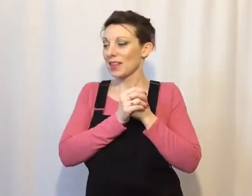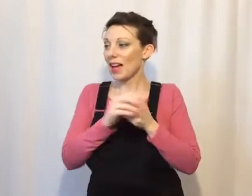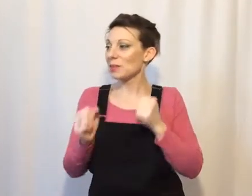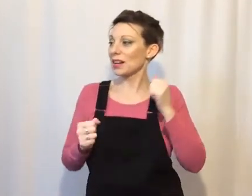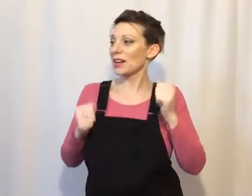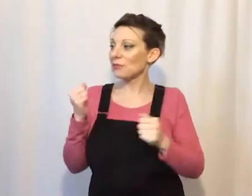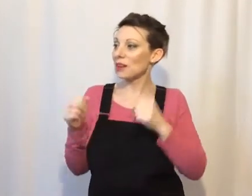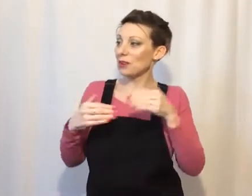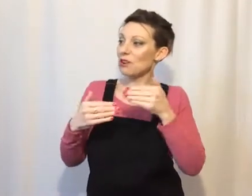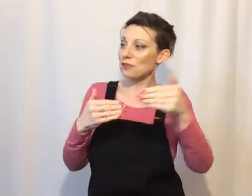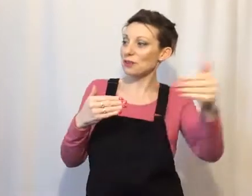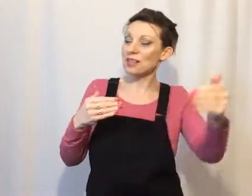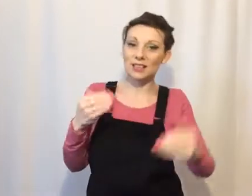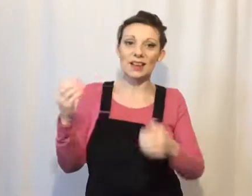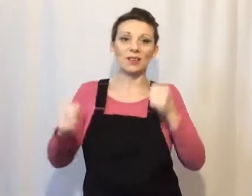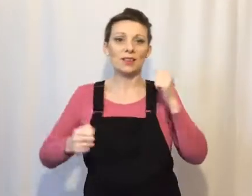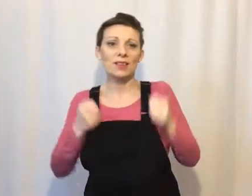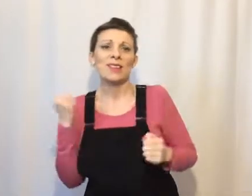Hang on a minute, have we got to fill all this in now? Yeah.